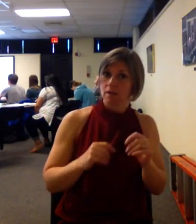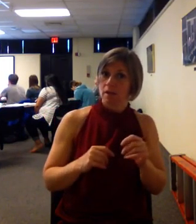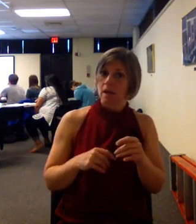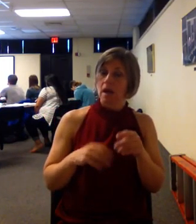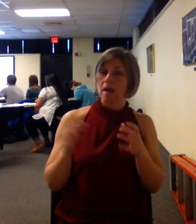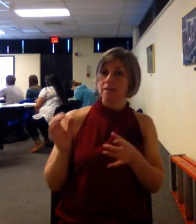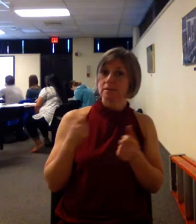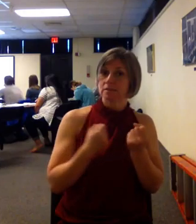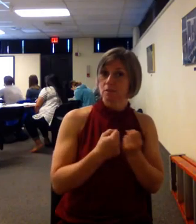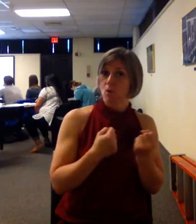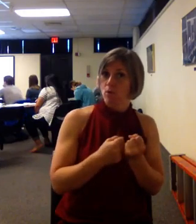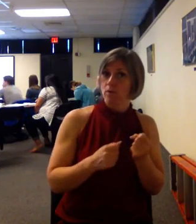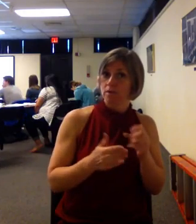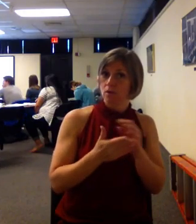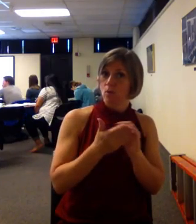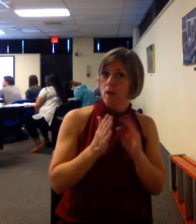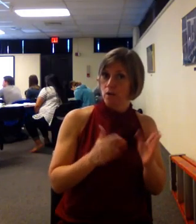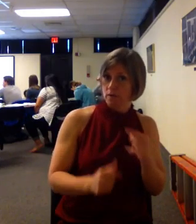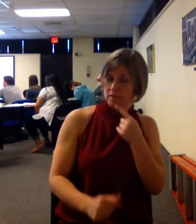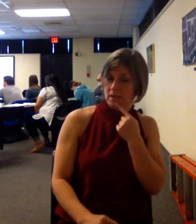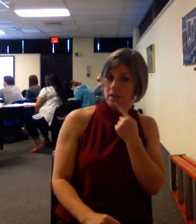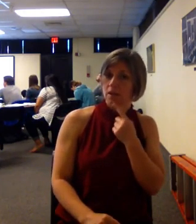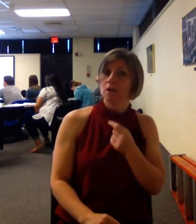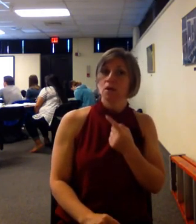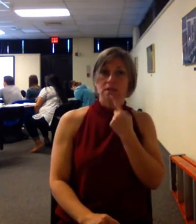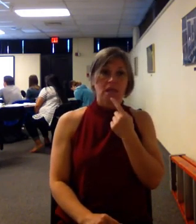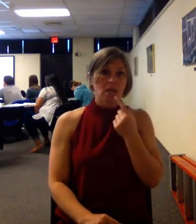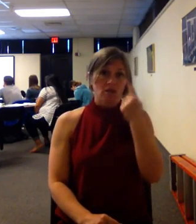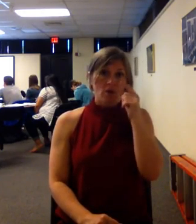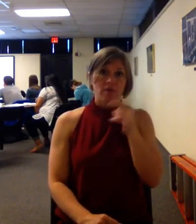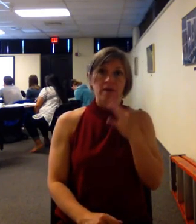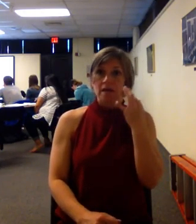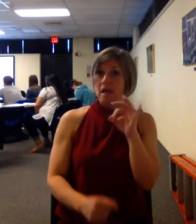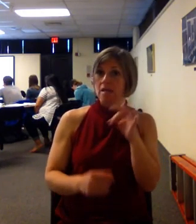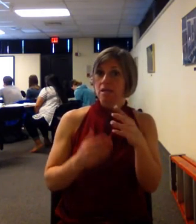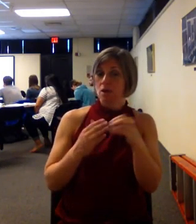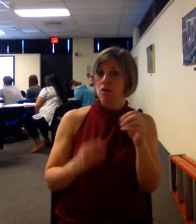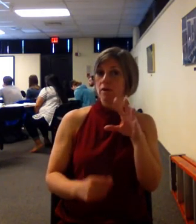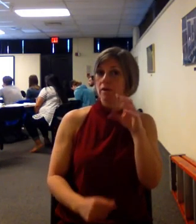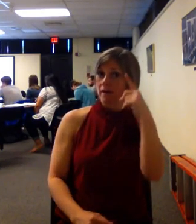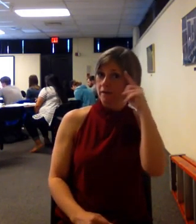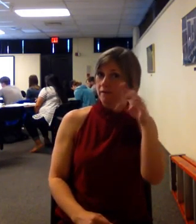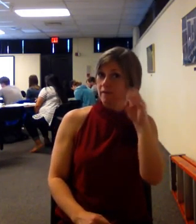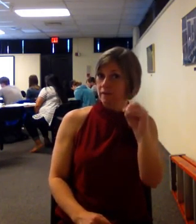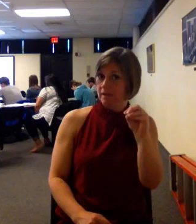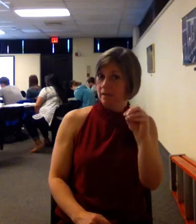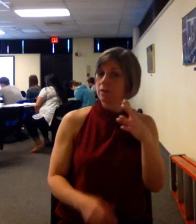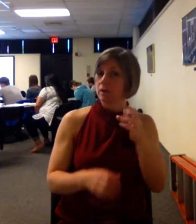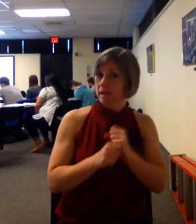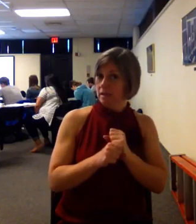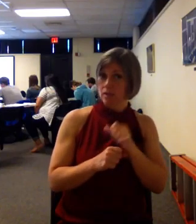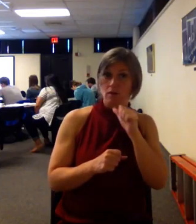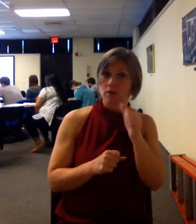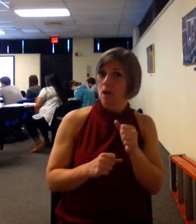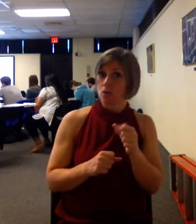what you'd be seeing. So what you're saying is that for every $19.50 that they're getting, they're not getting to use 100%